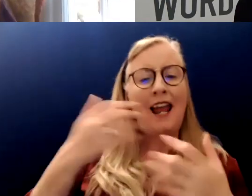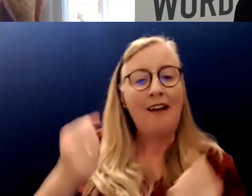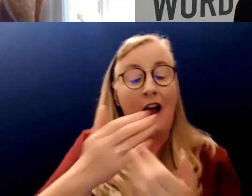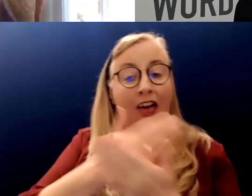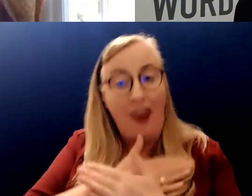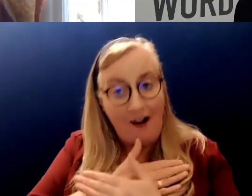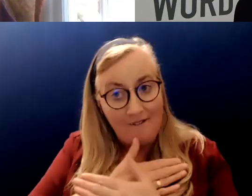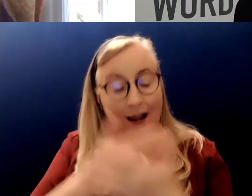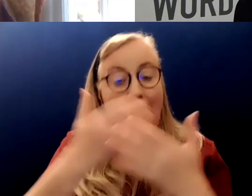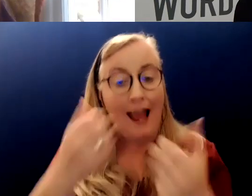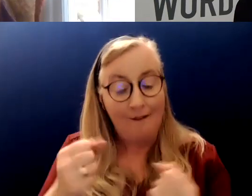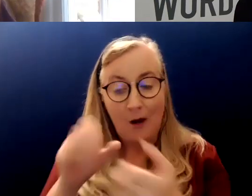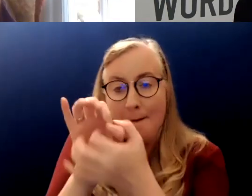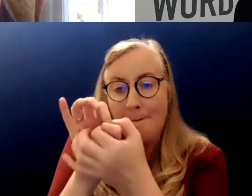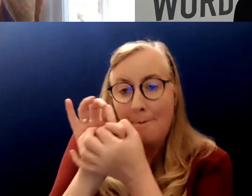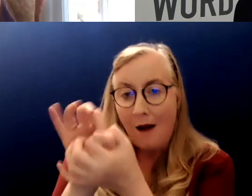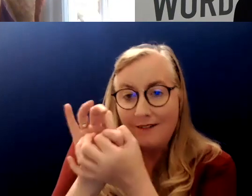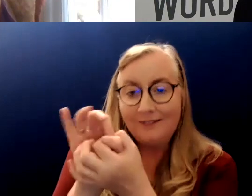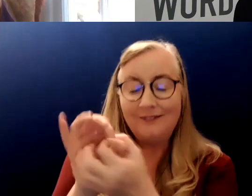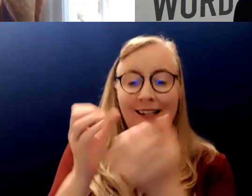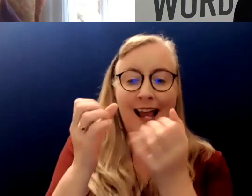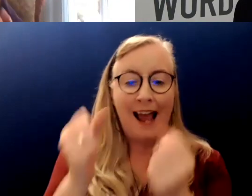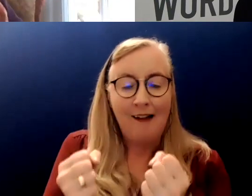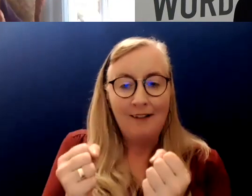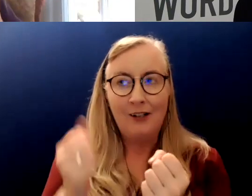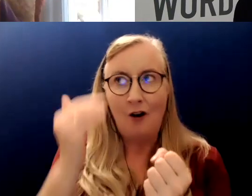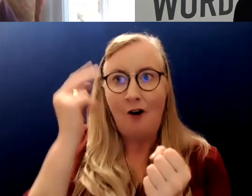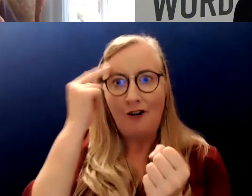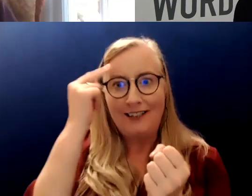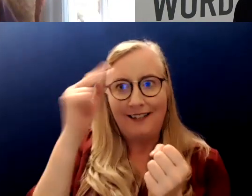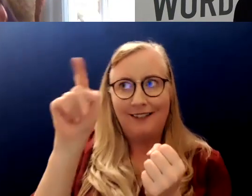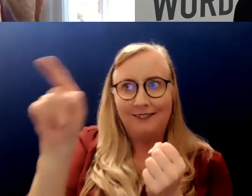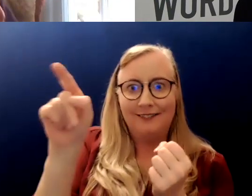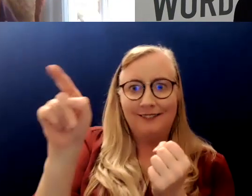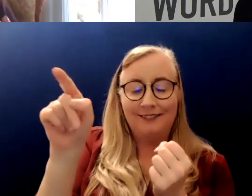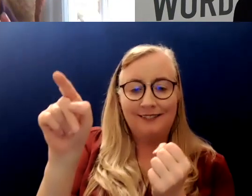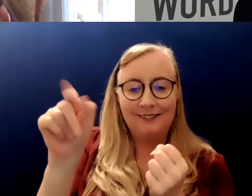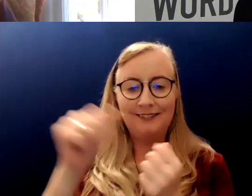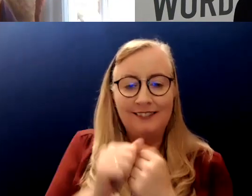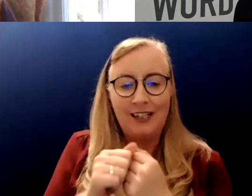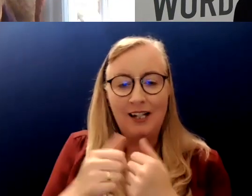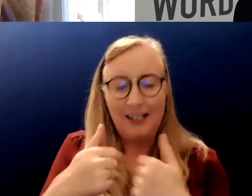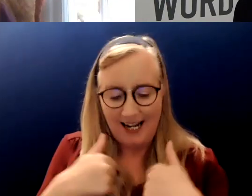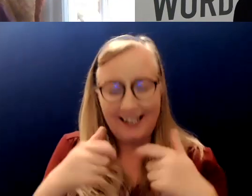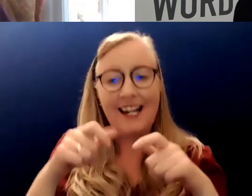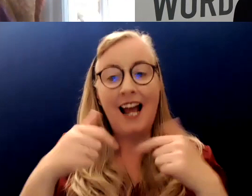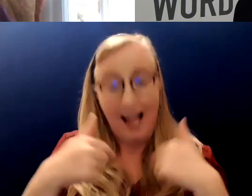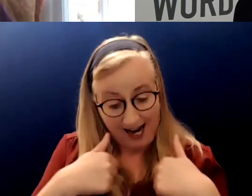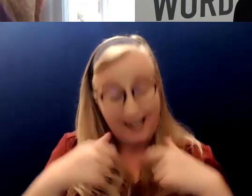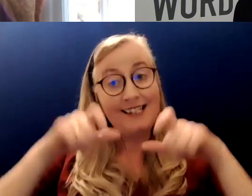and the understanding of the identity being, I would say, same, but a little bit